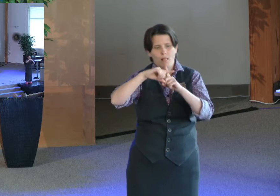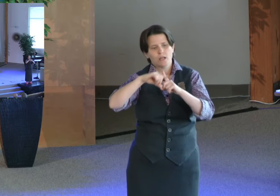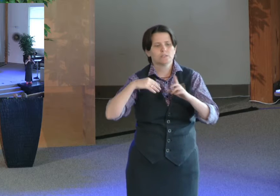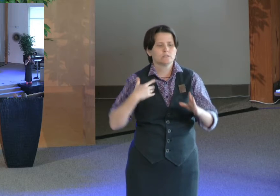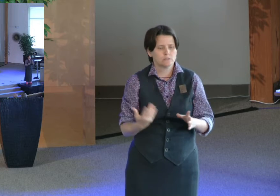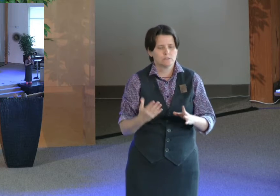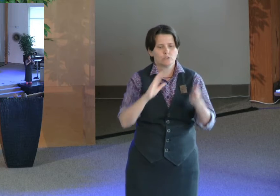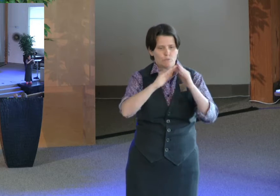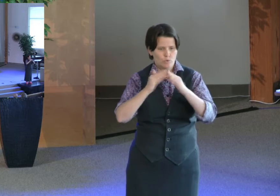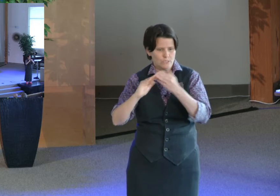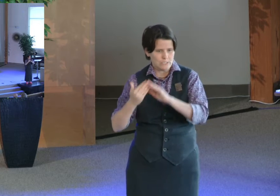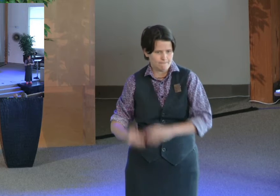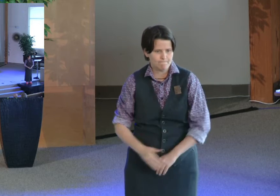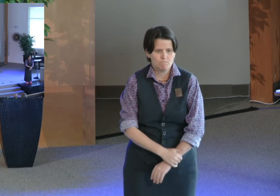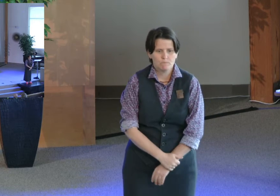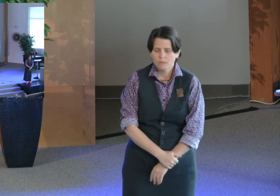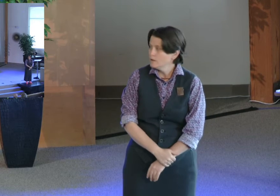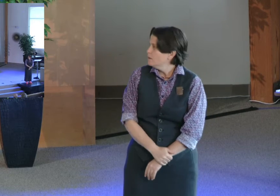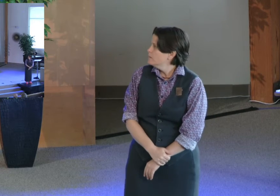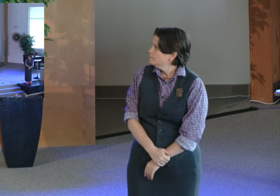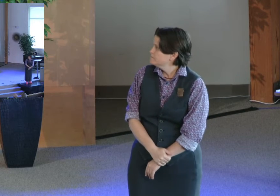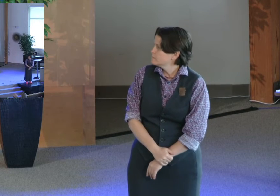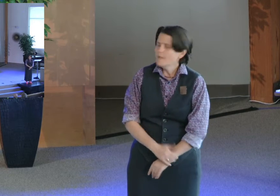prayer for us today.